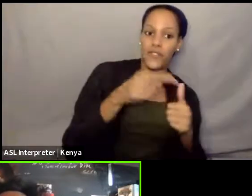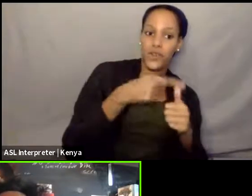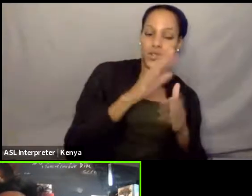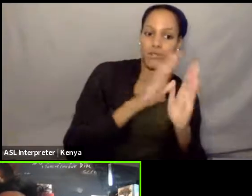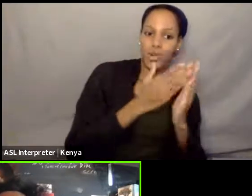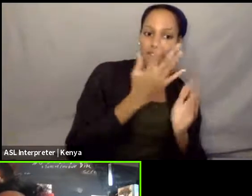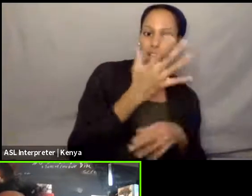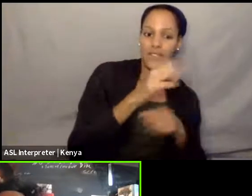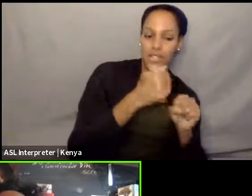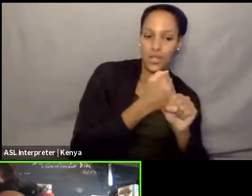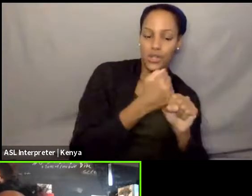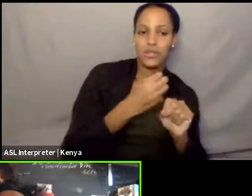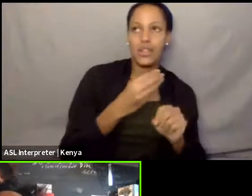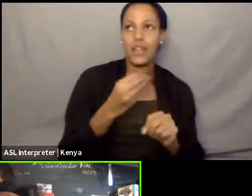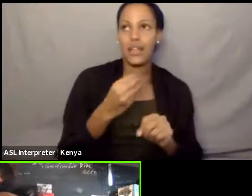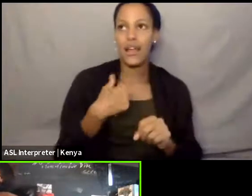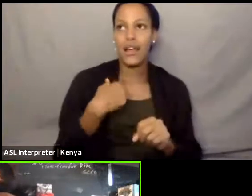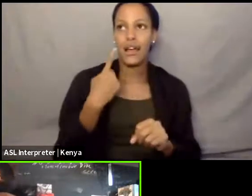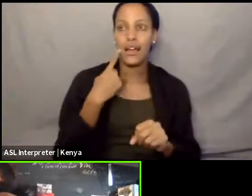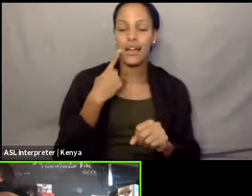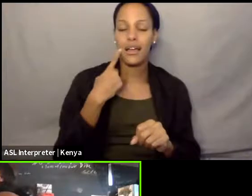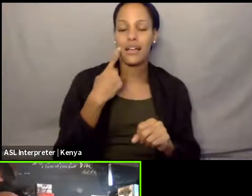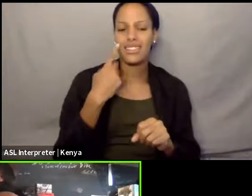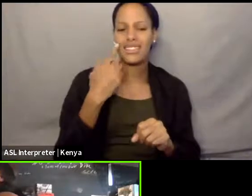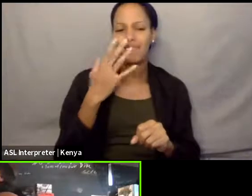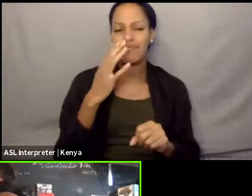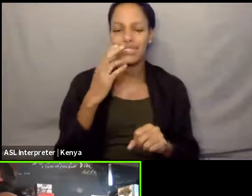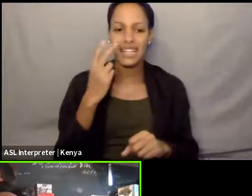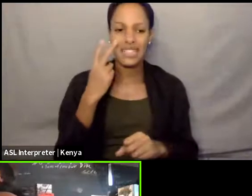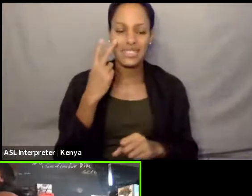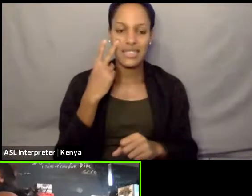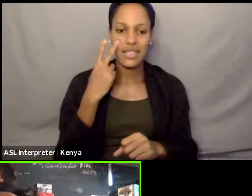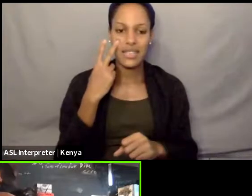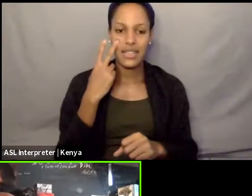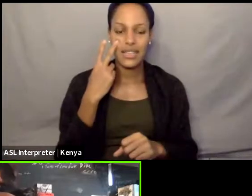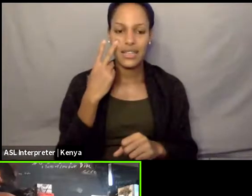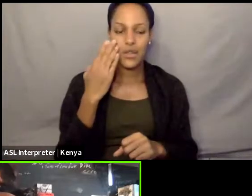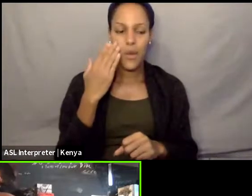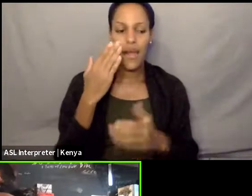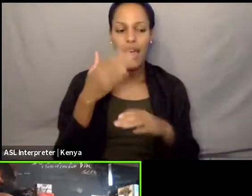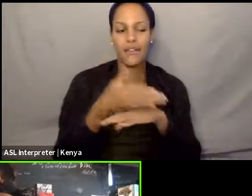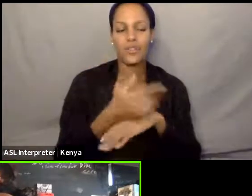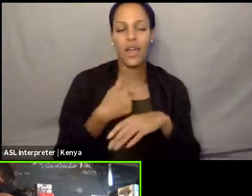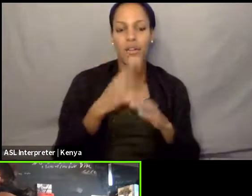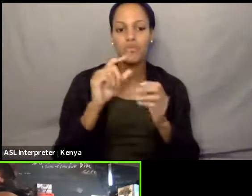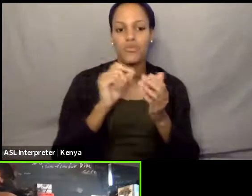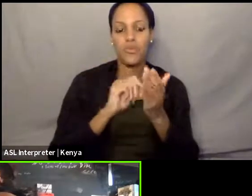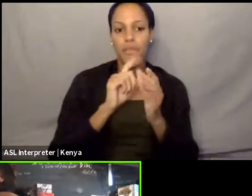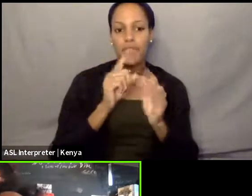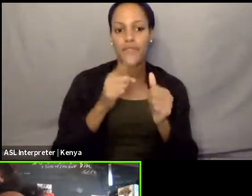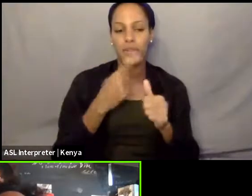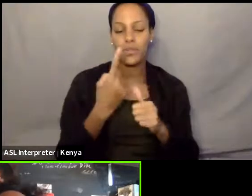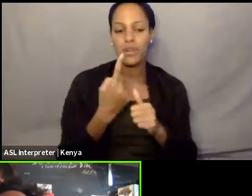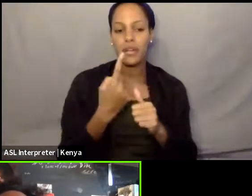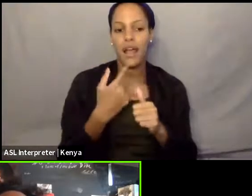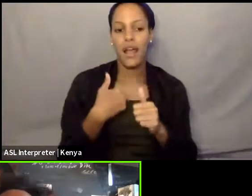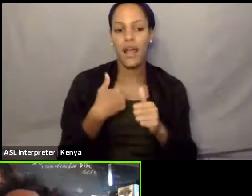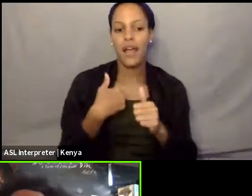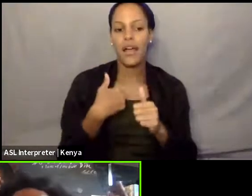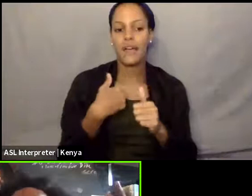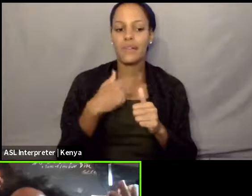And I kind of see that, you know, I, after I wrote it, the first one, I was sort